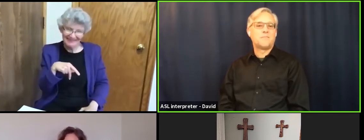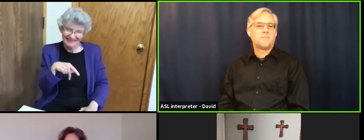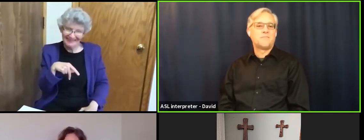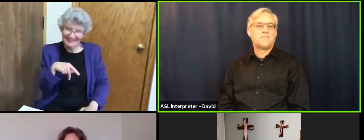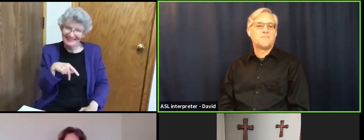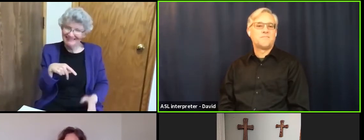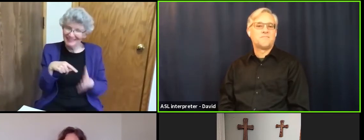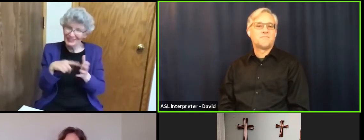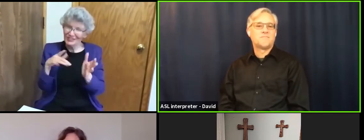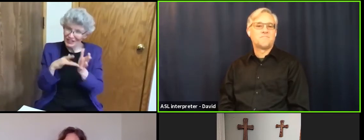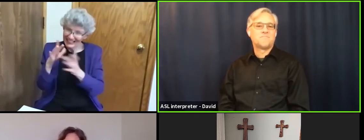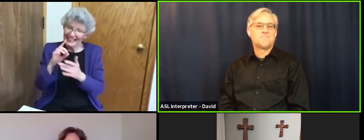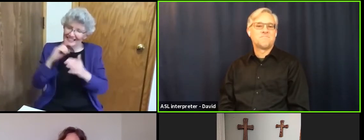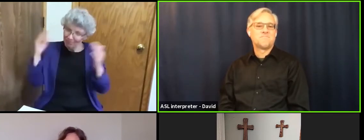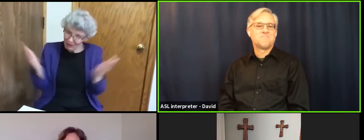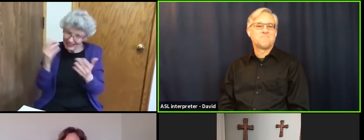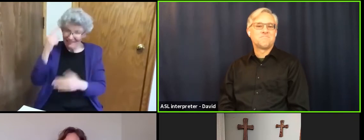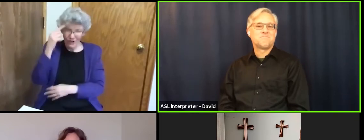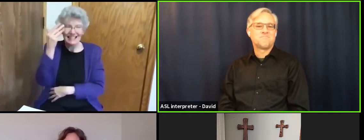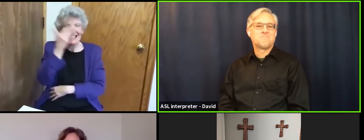lap